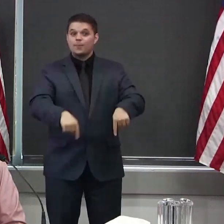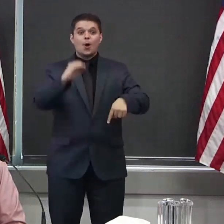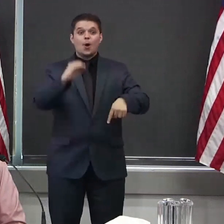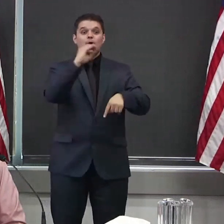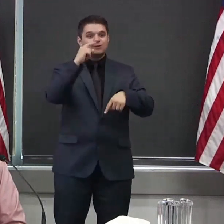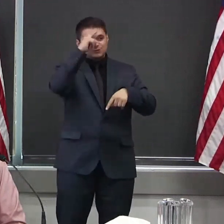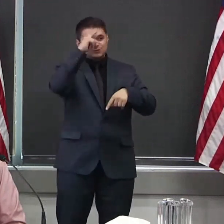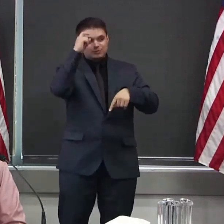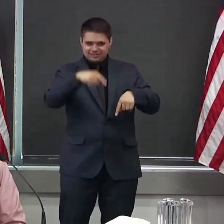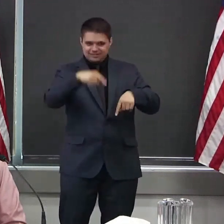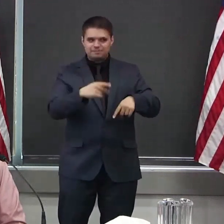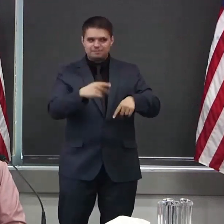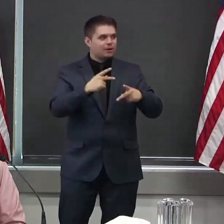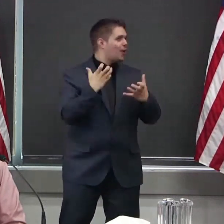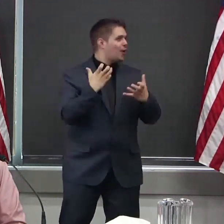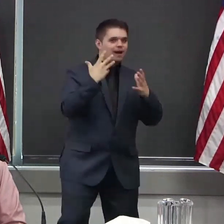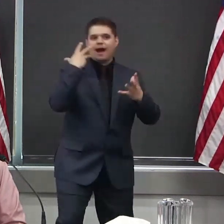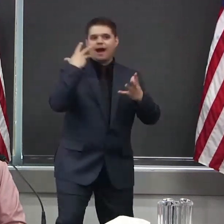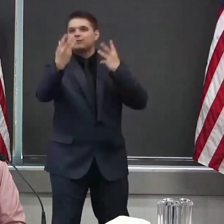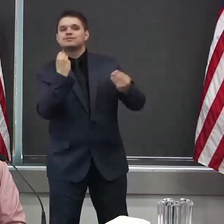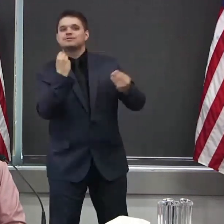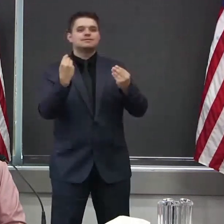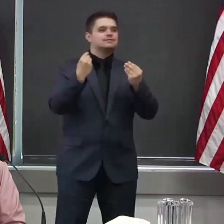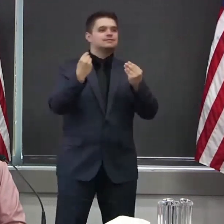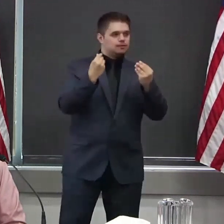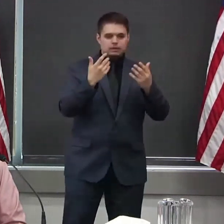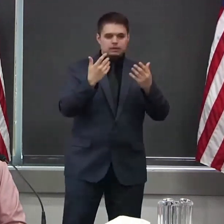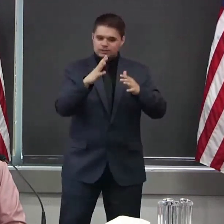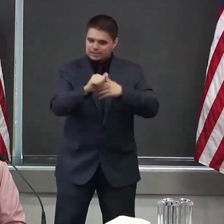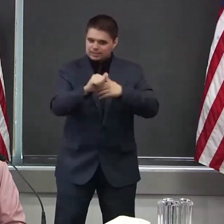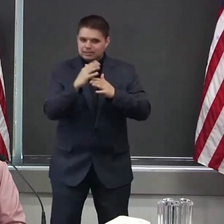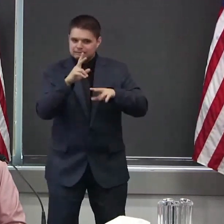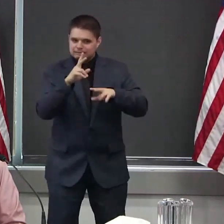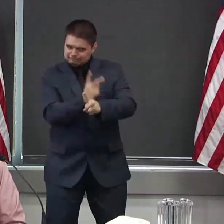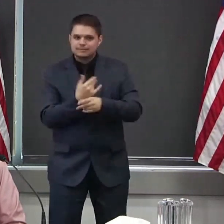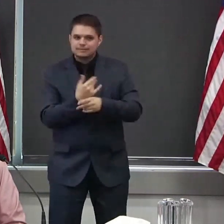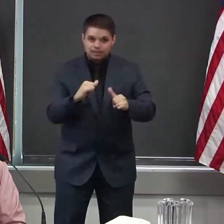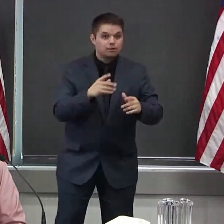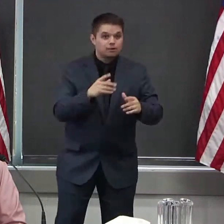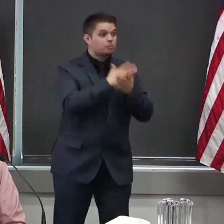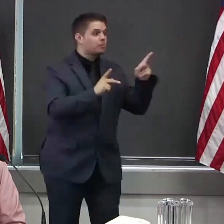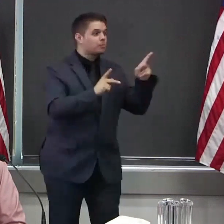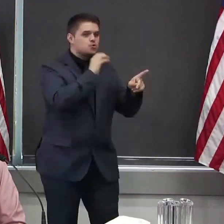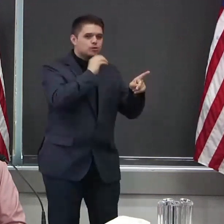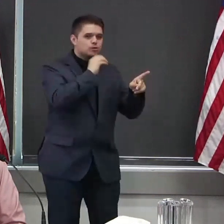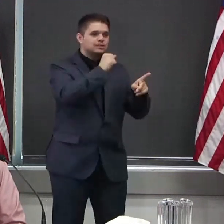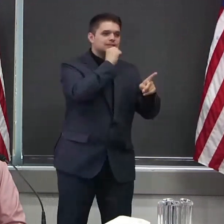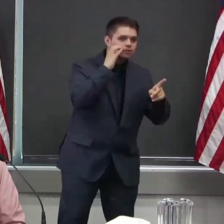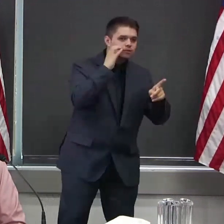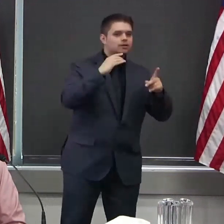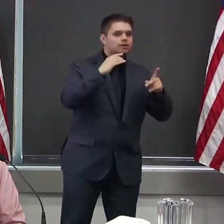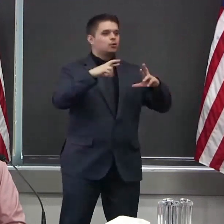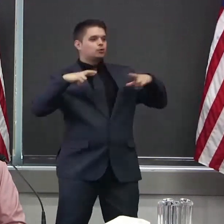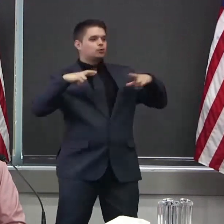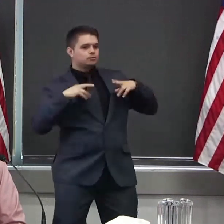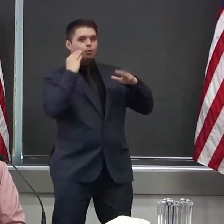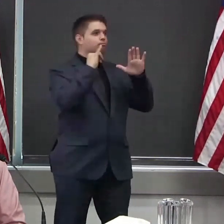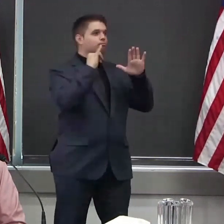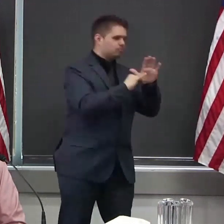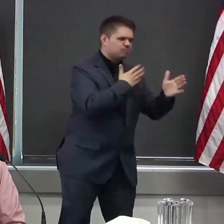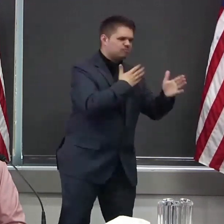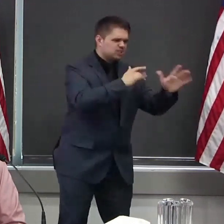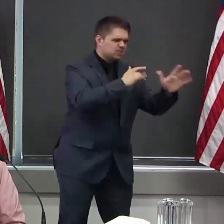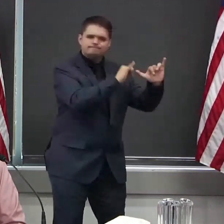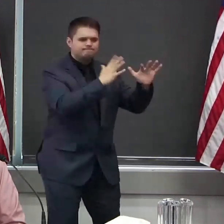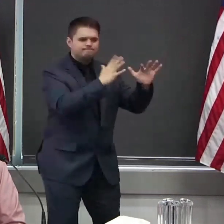older adults in your life or the friends and families with chronic health conditions while remaining physically distant. And if you get a call from a